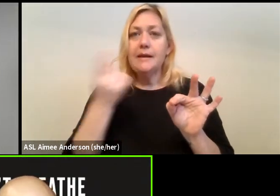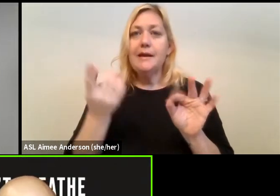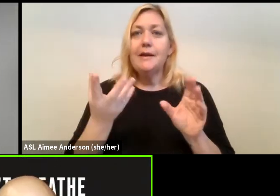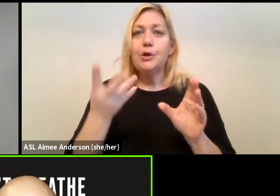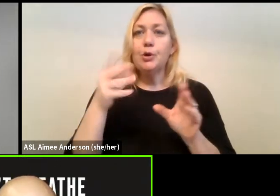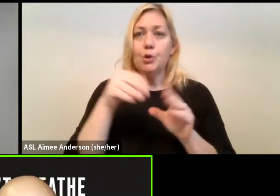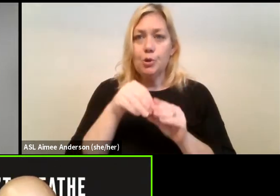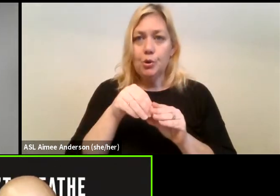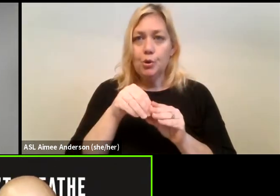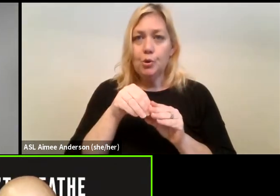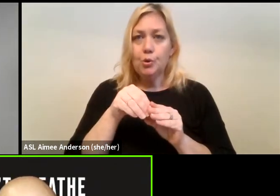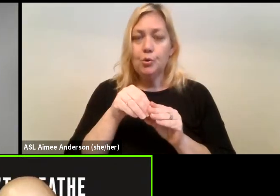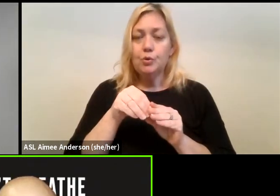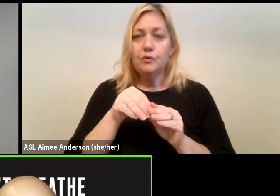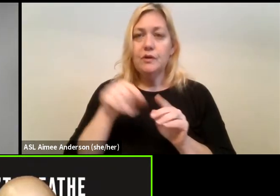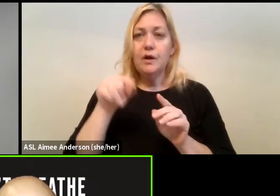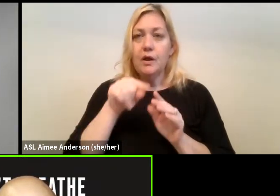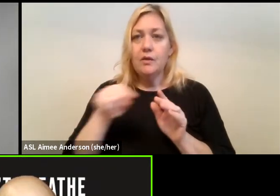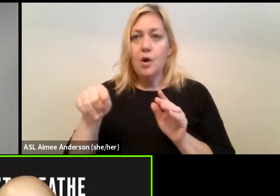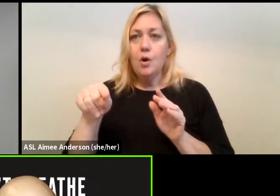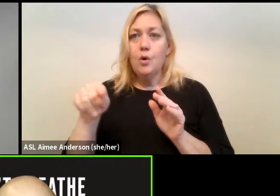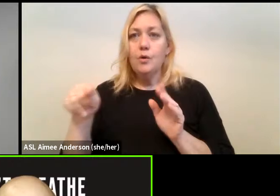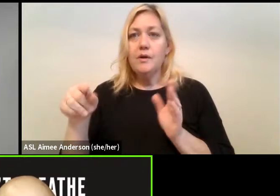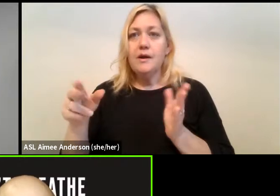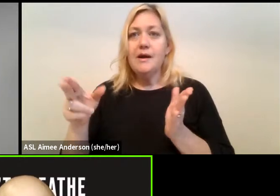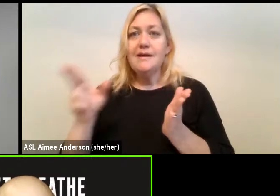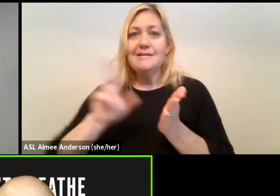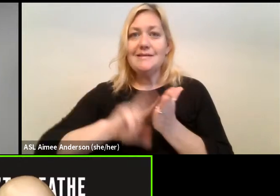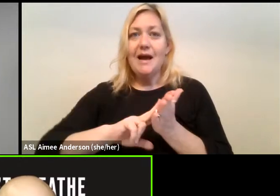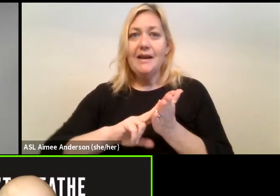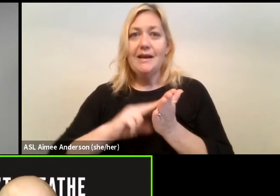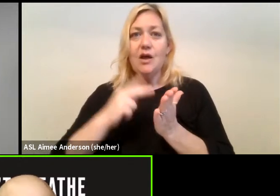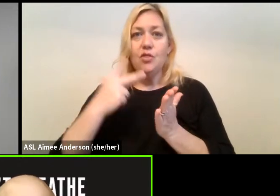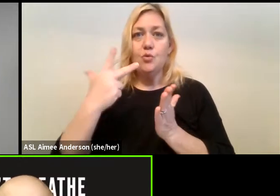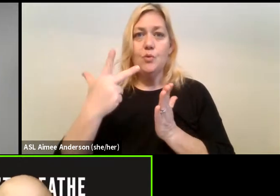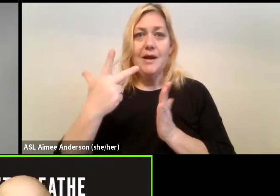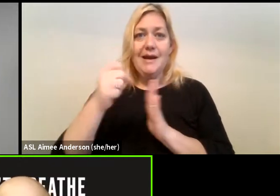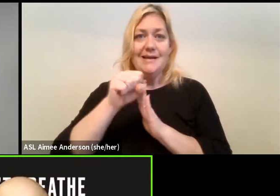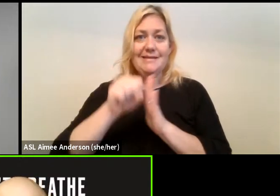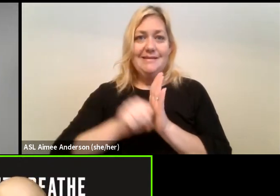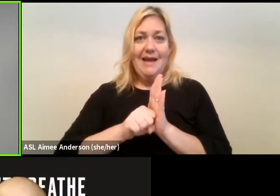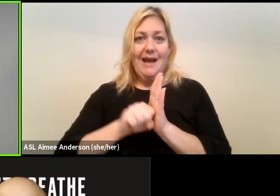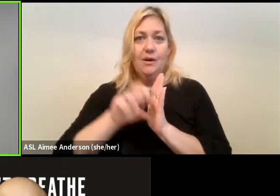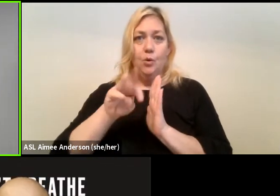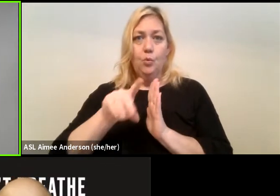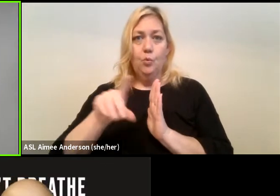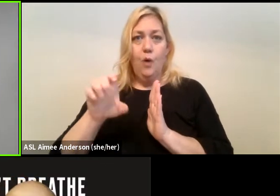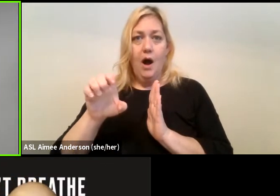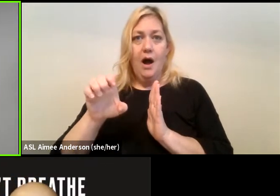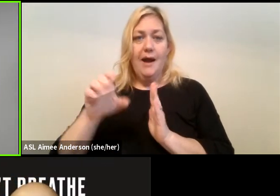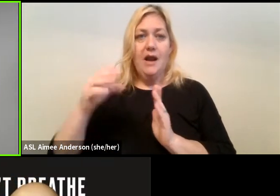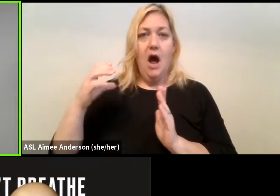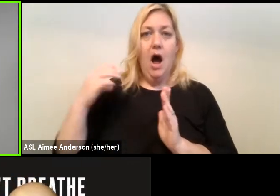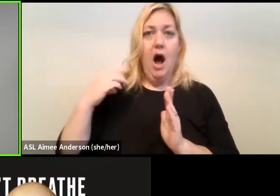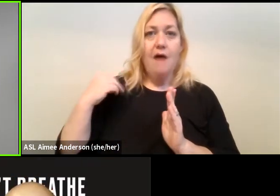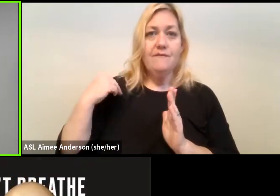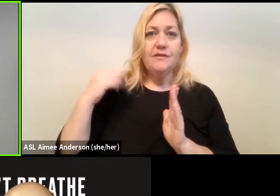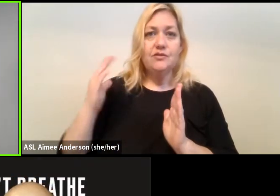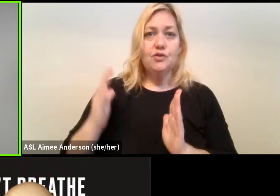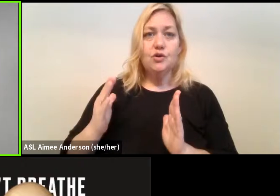including among those signing at least 3 state-wide officers.